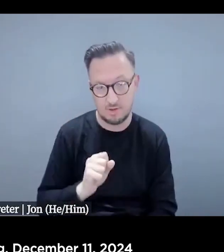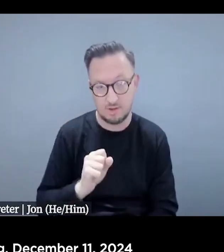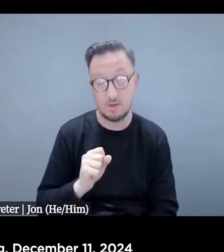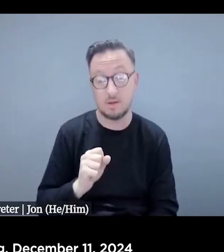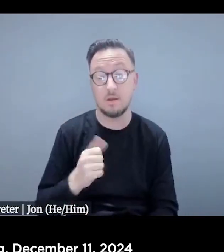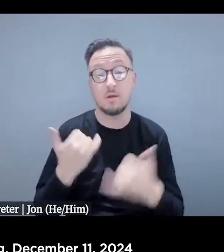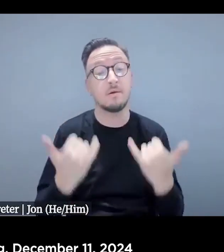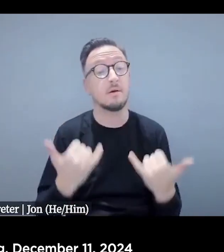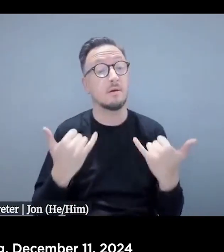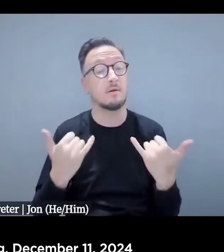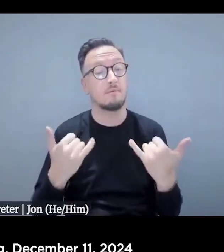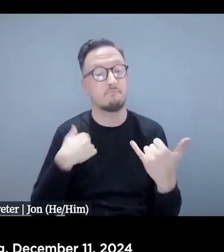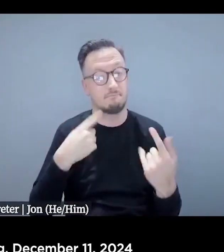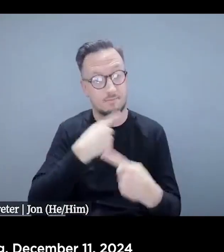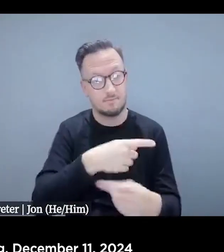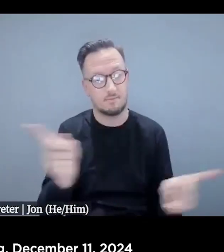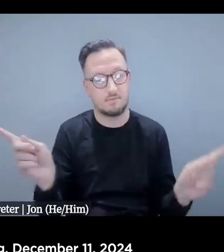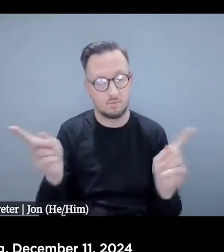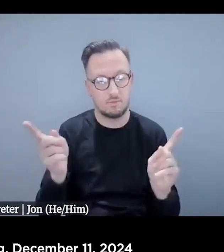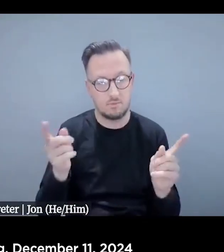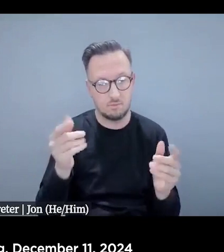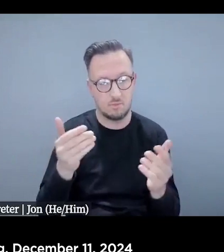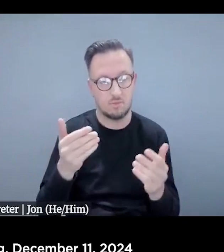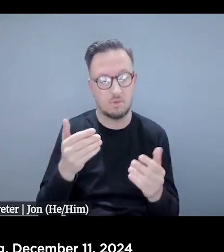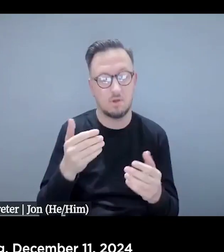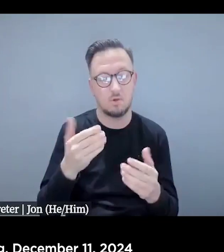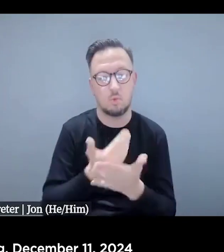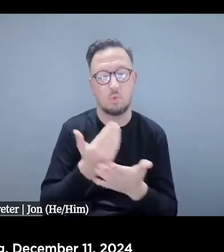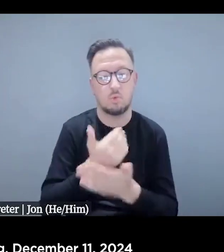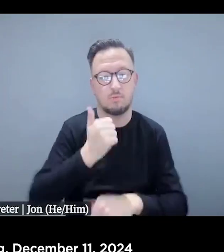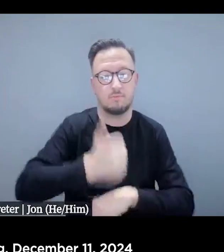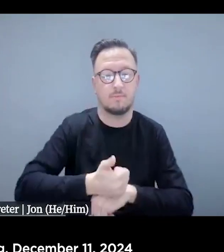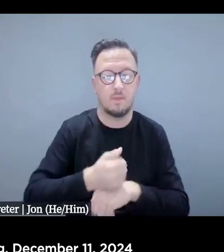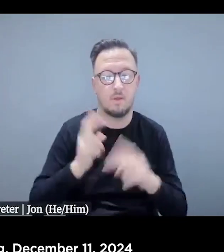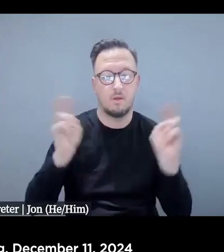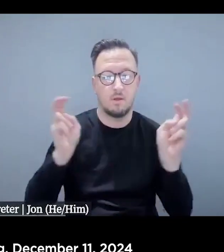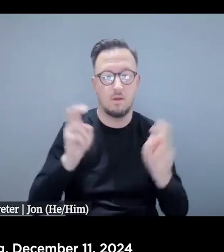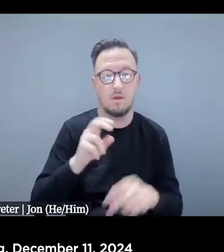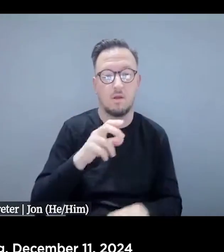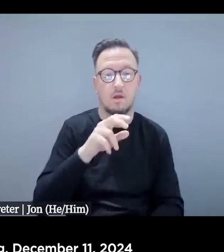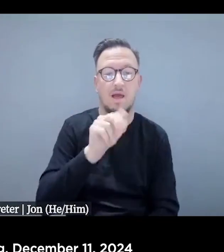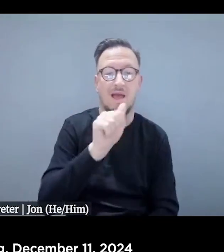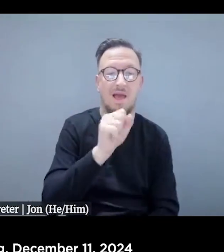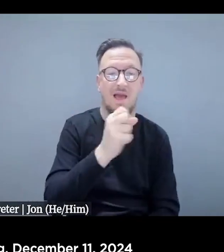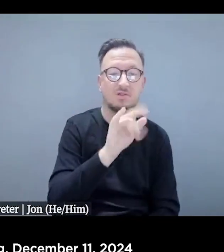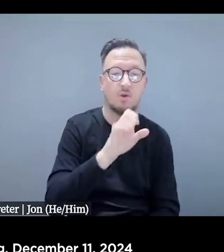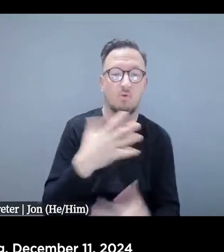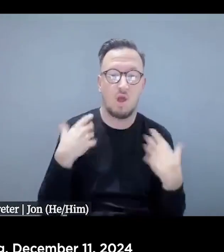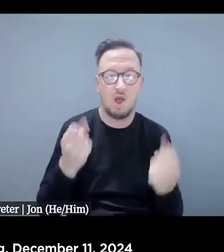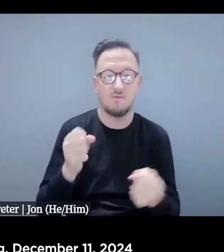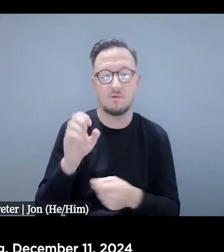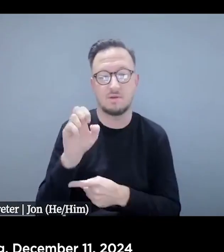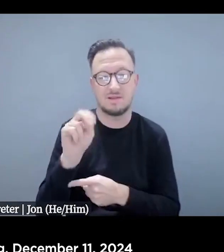like to announce the launch of the Asheville Recovers Engagement Hub. Key features of the hub